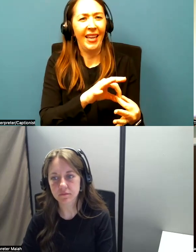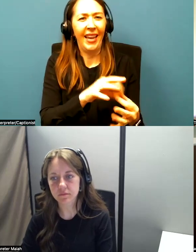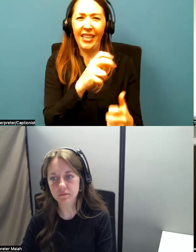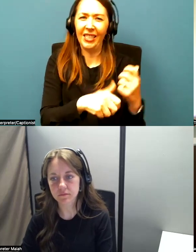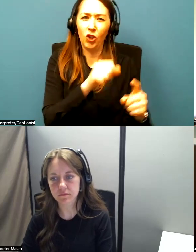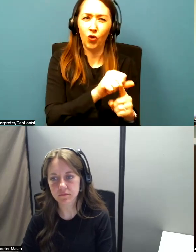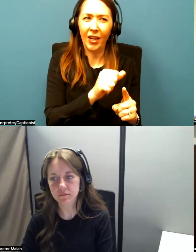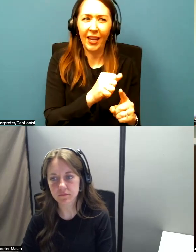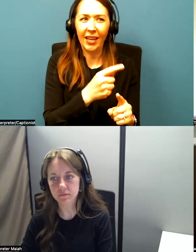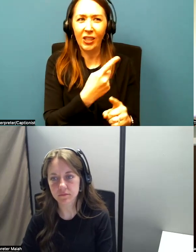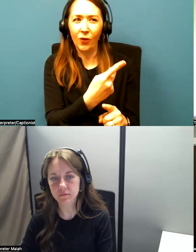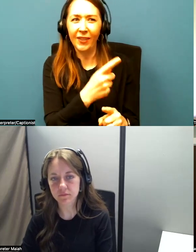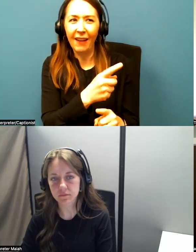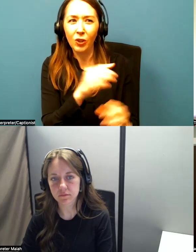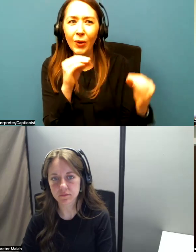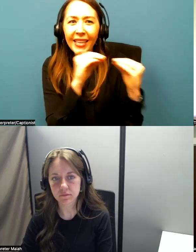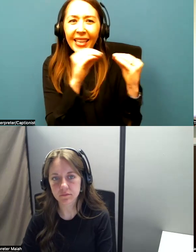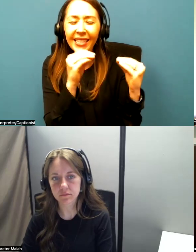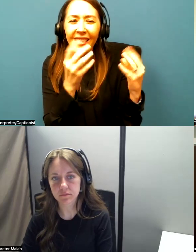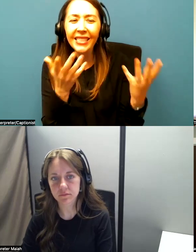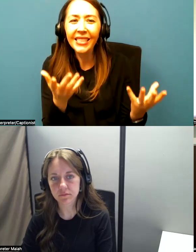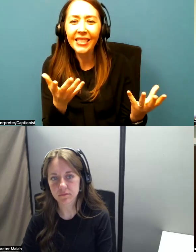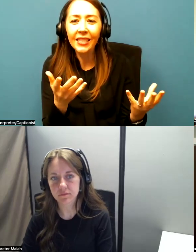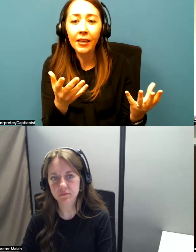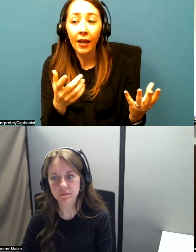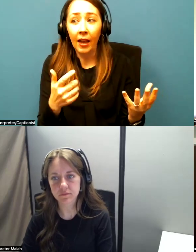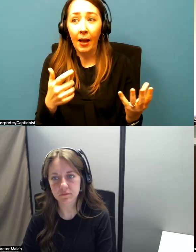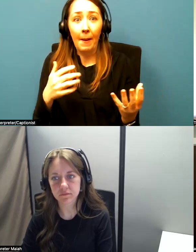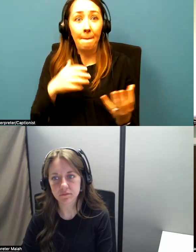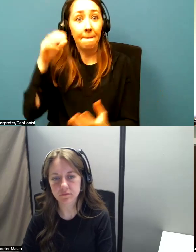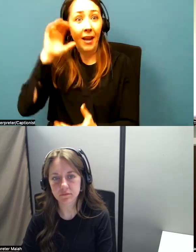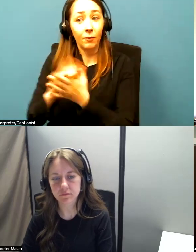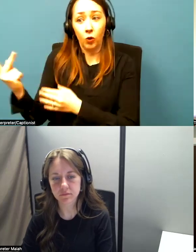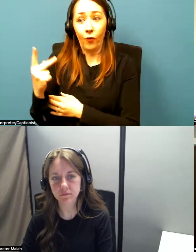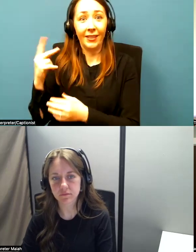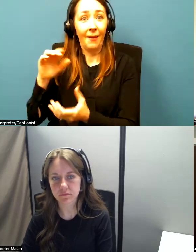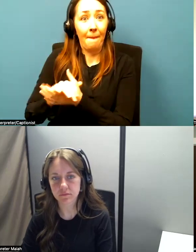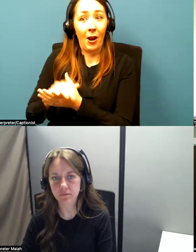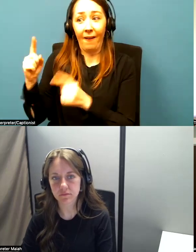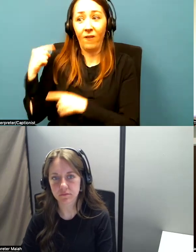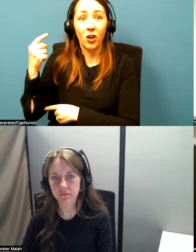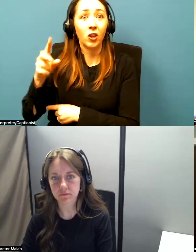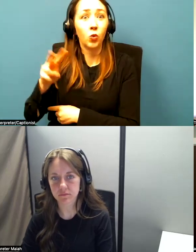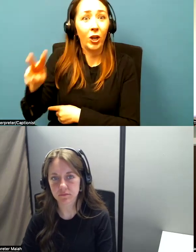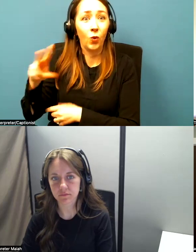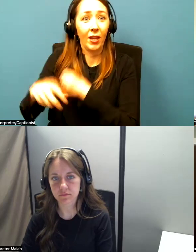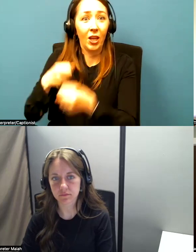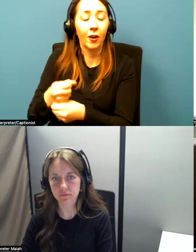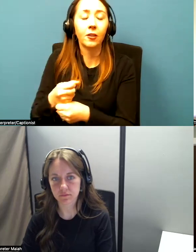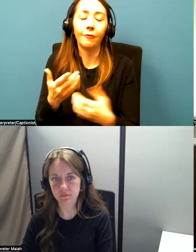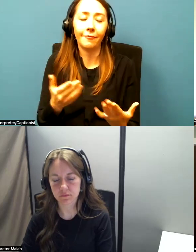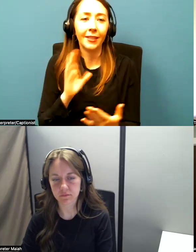like he and I'd have to kiss each other and I've been with my husband for 22 years and so anyway, turns